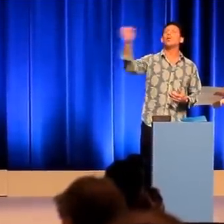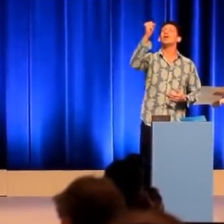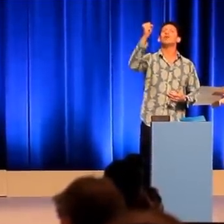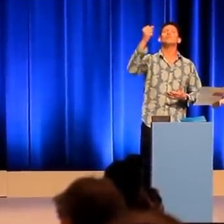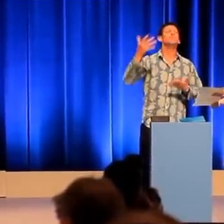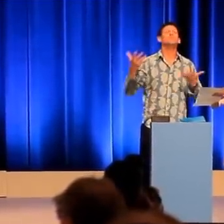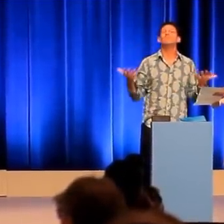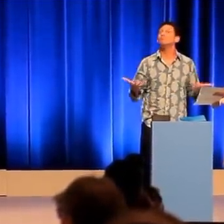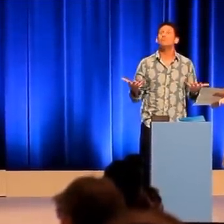The winner